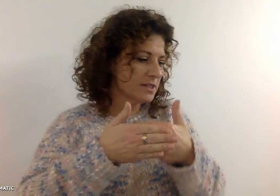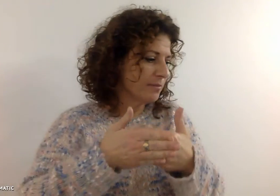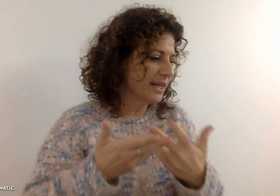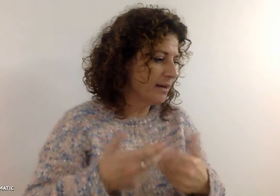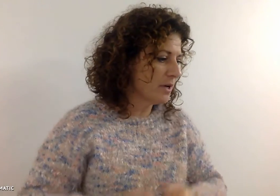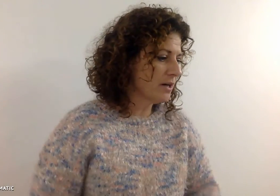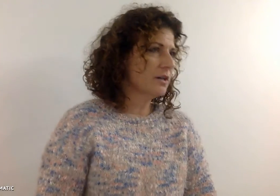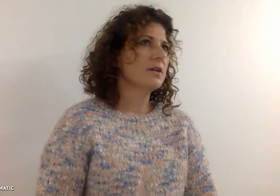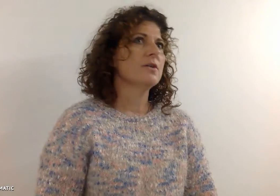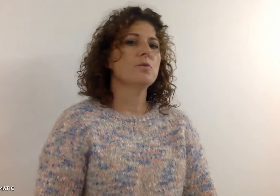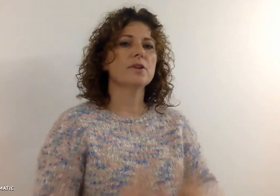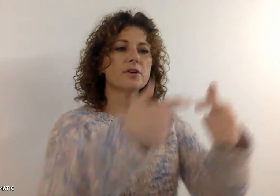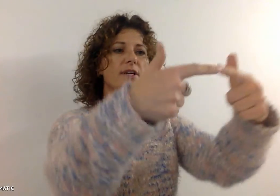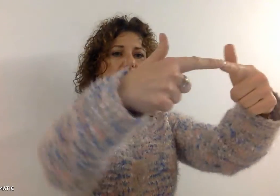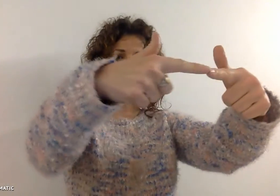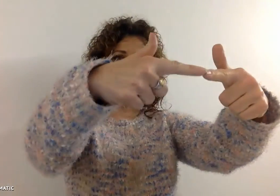Some landmark. We learned lake.